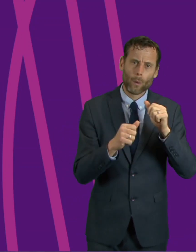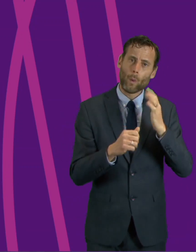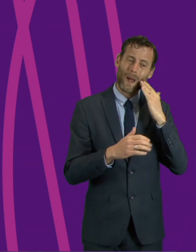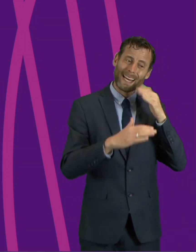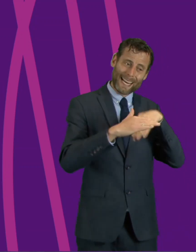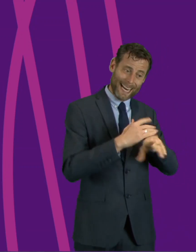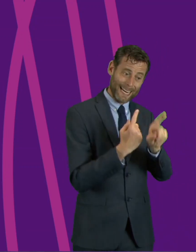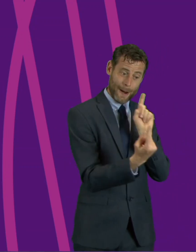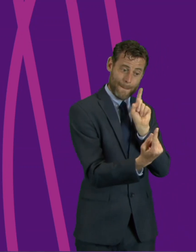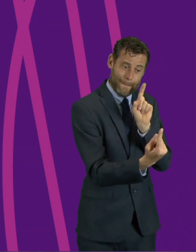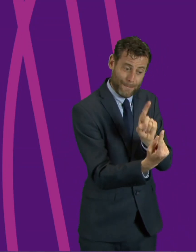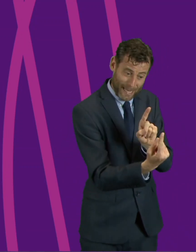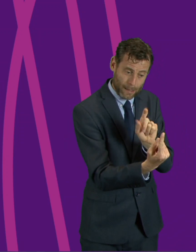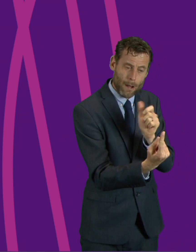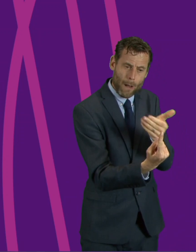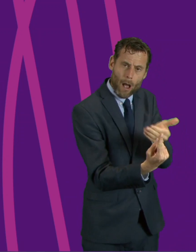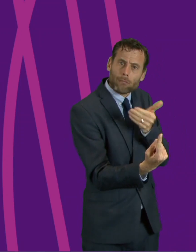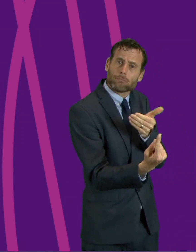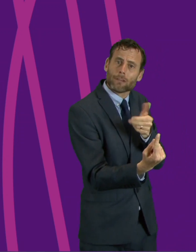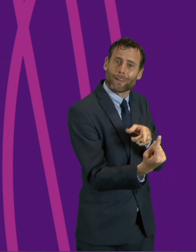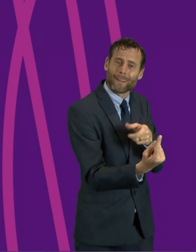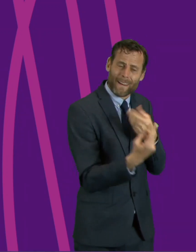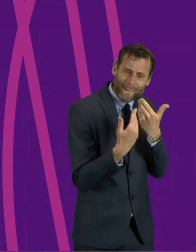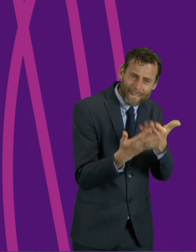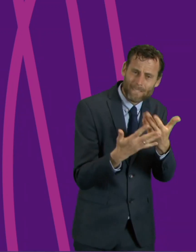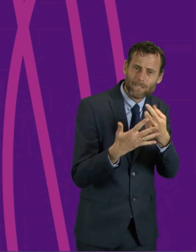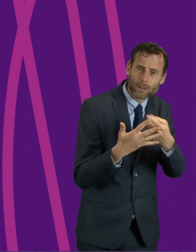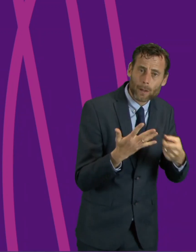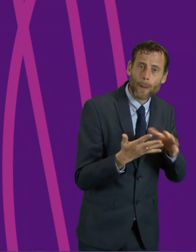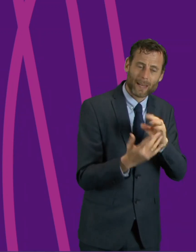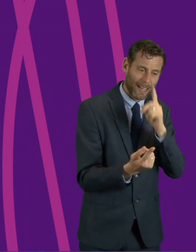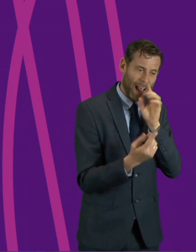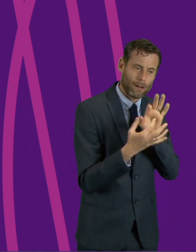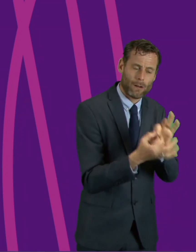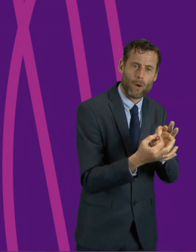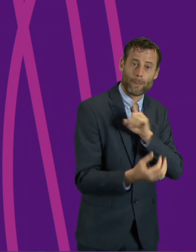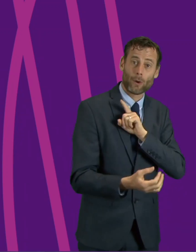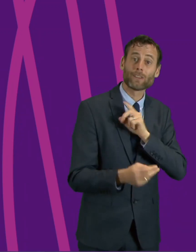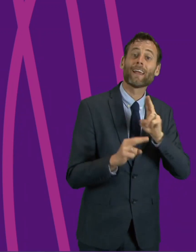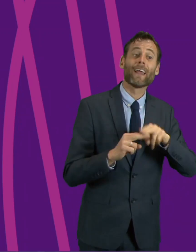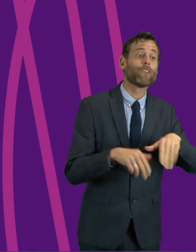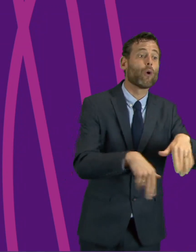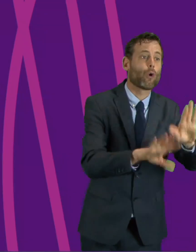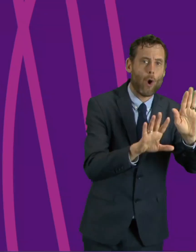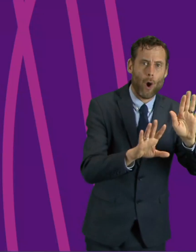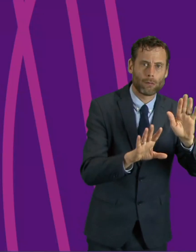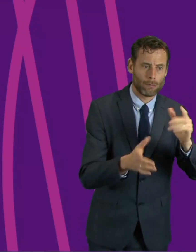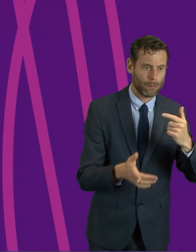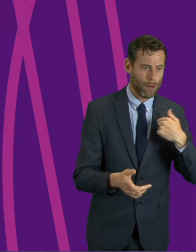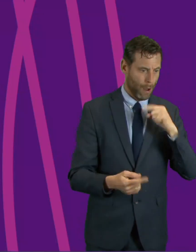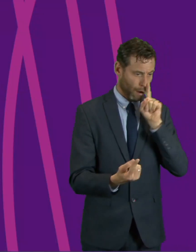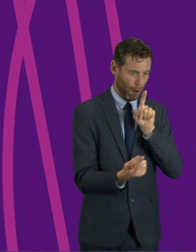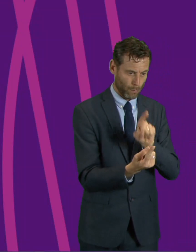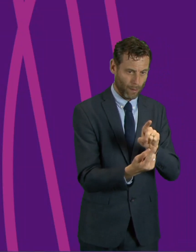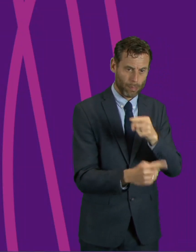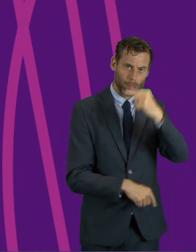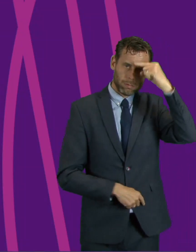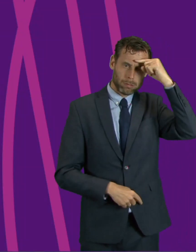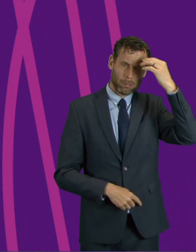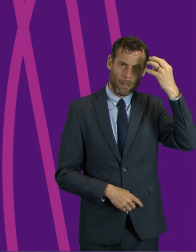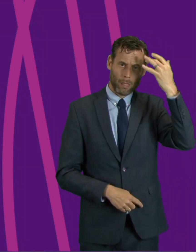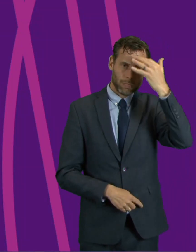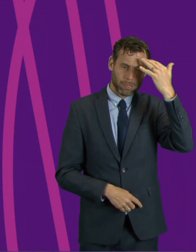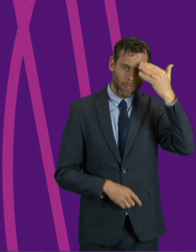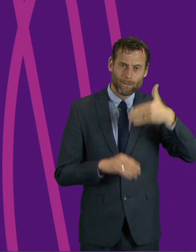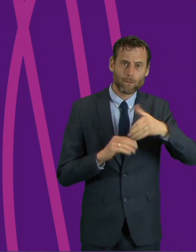settings. Let's not build up unintended consequences that will stay with people for the rest of their lives. First Minister. In relation